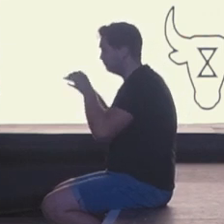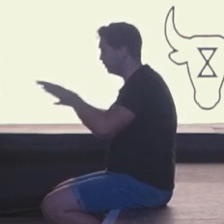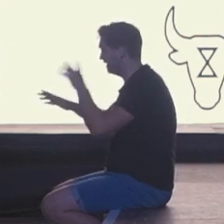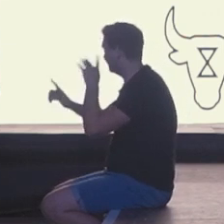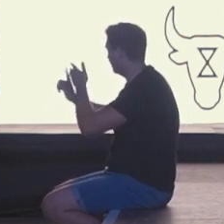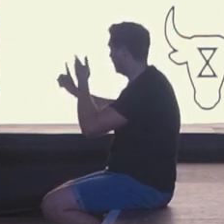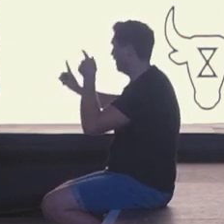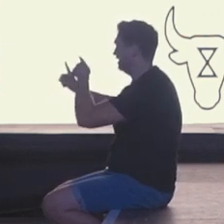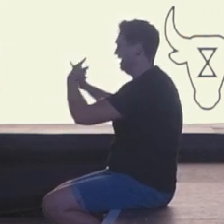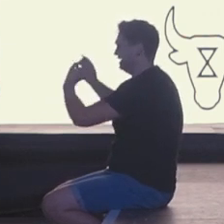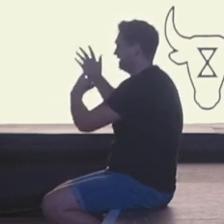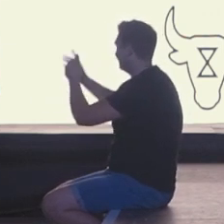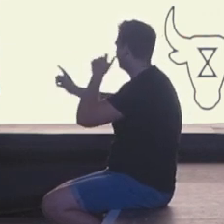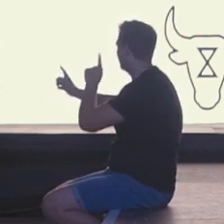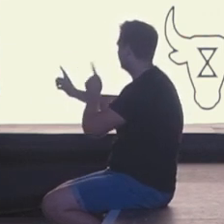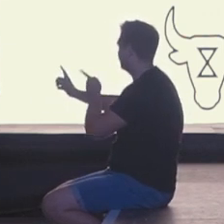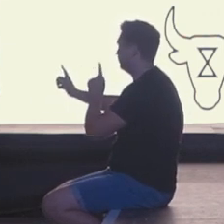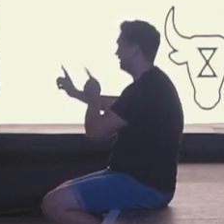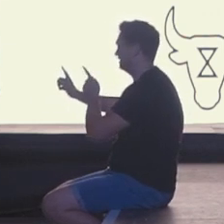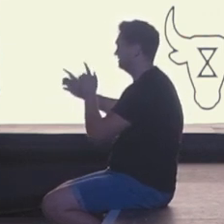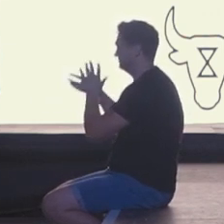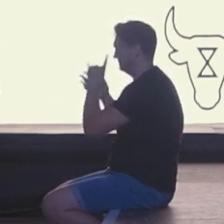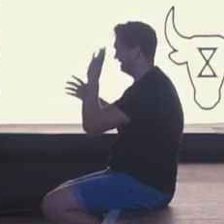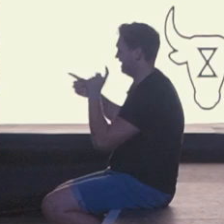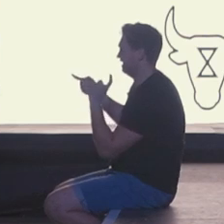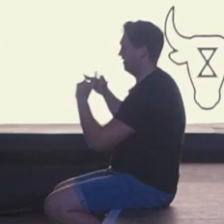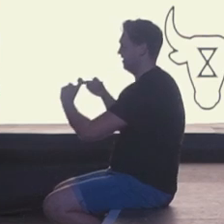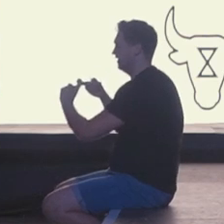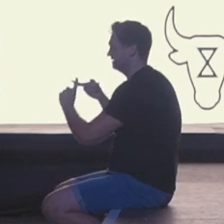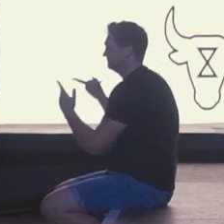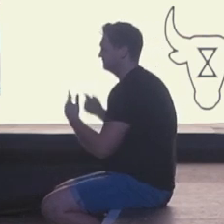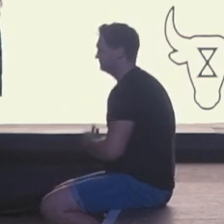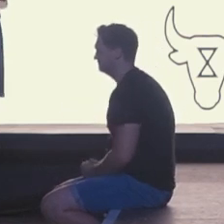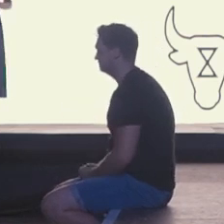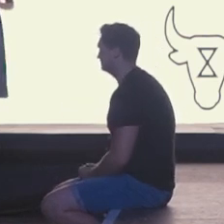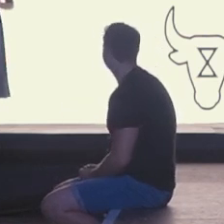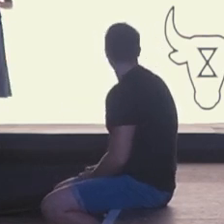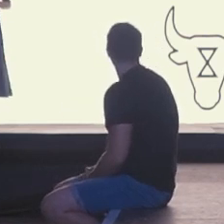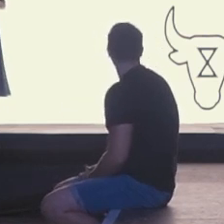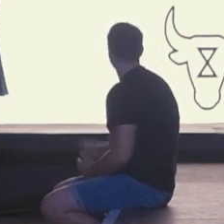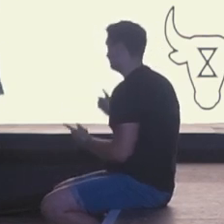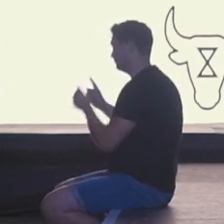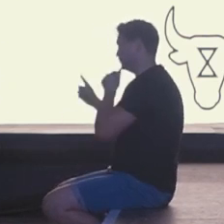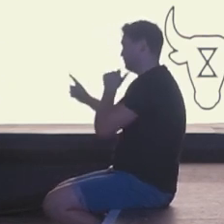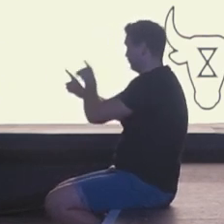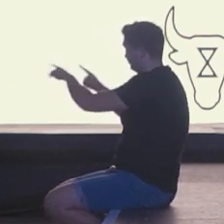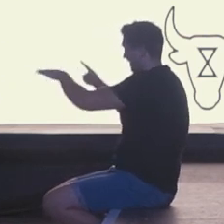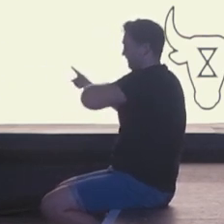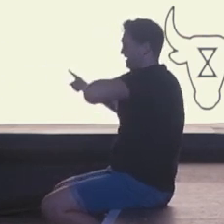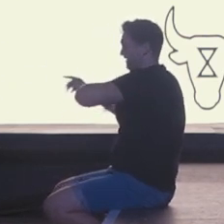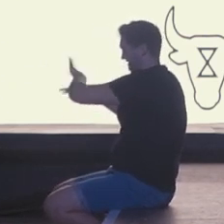be honestly criminal to not capitalize on that. That sounds a bit, capitalize is a bit whatever, but to use that to our advantage.